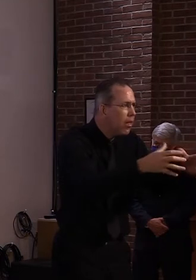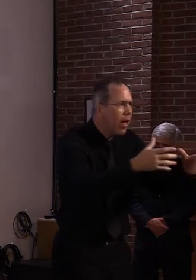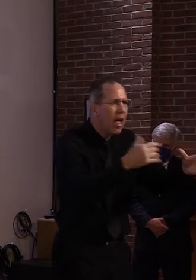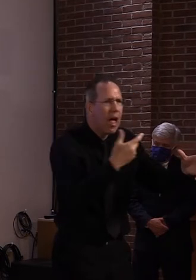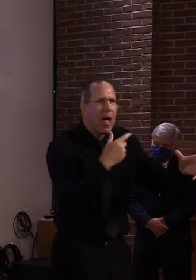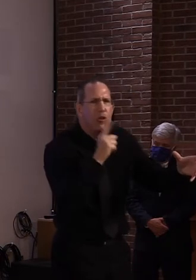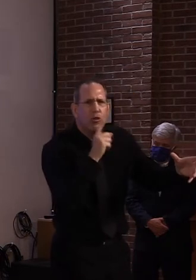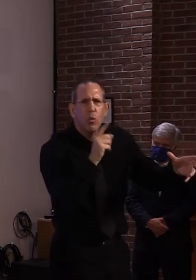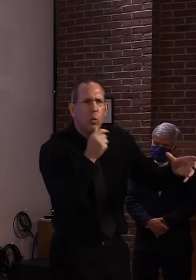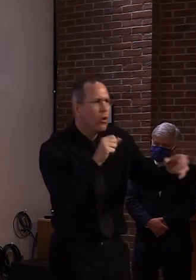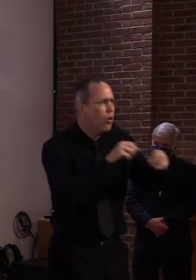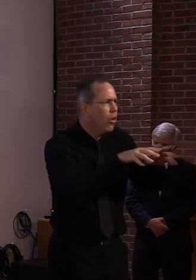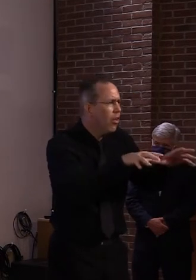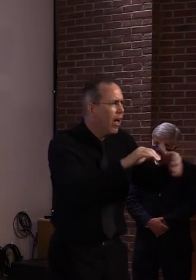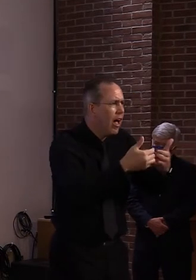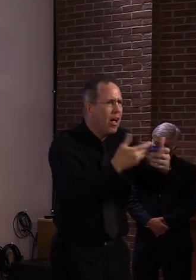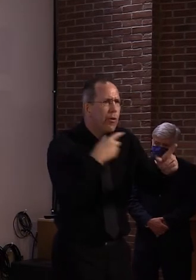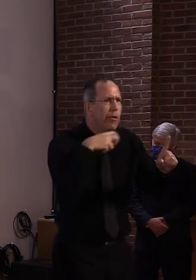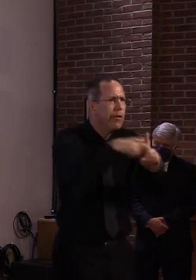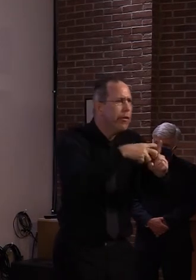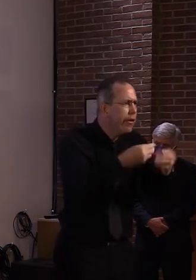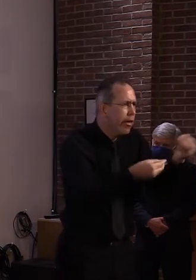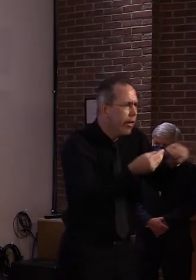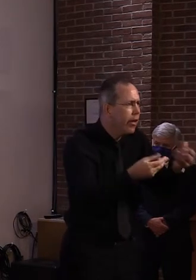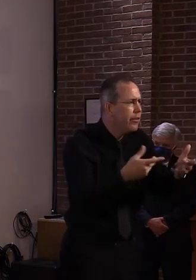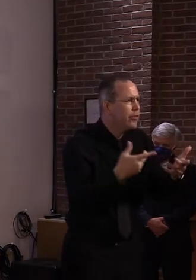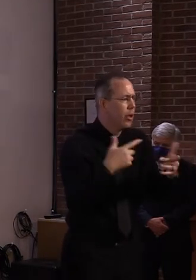more widespread community transmission.